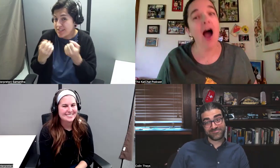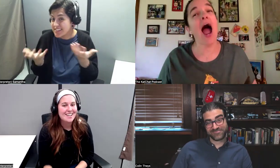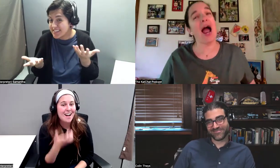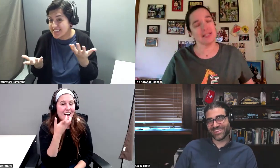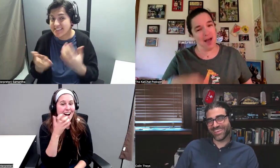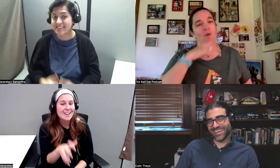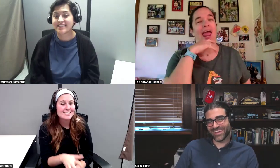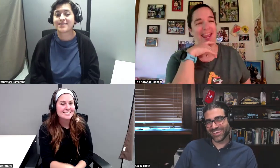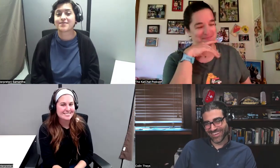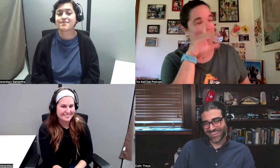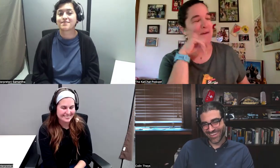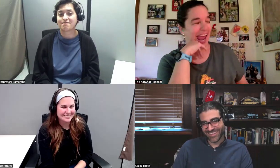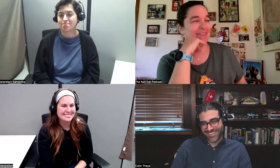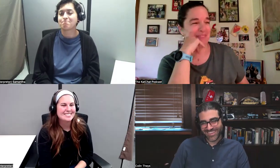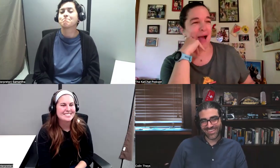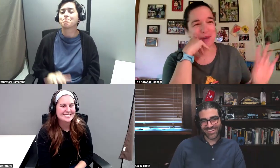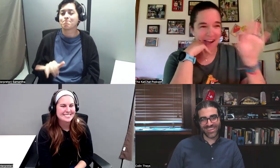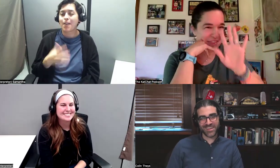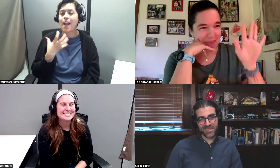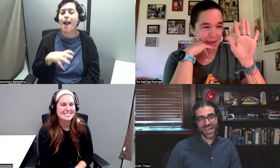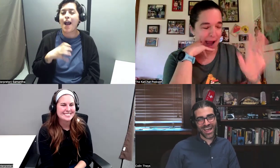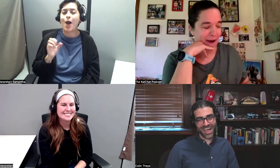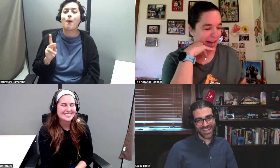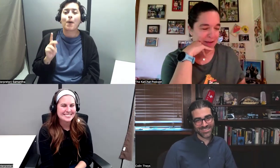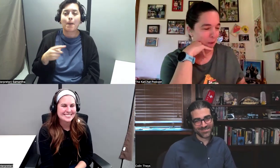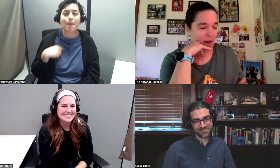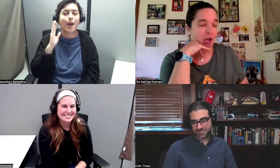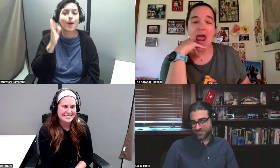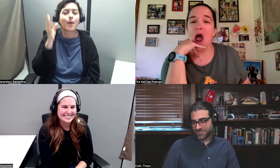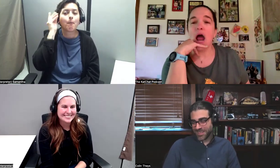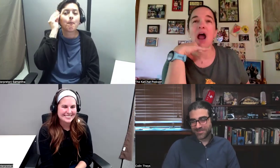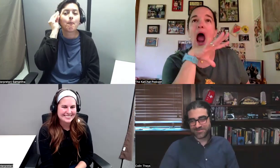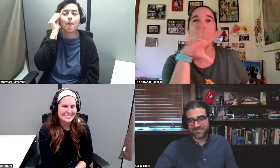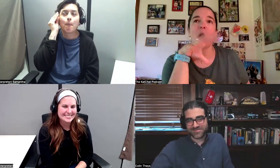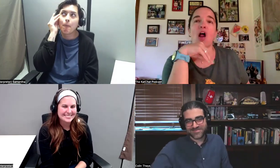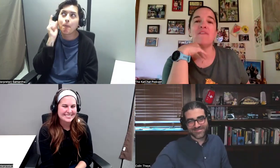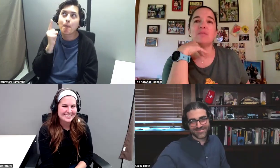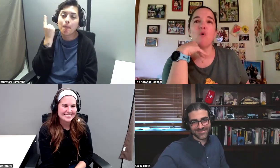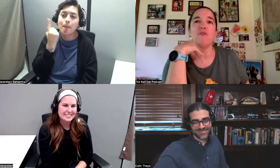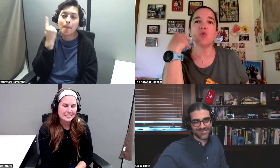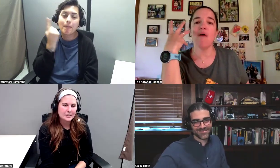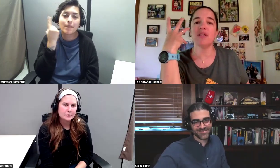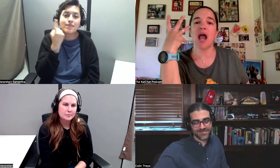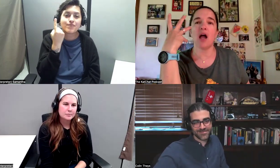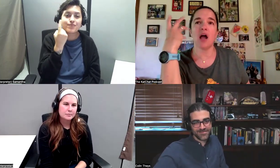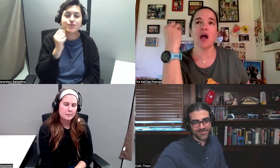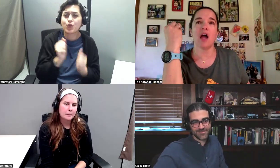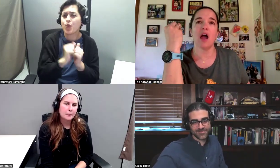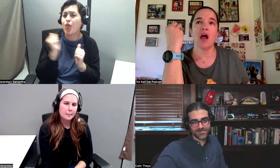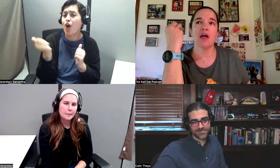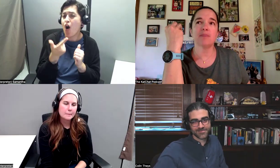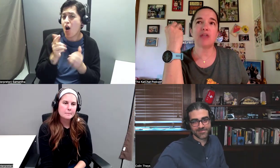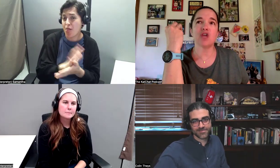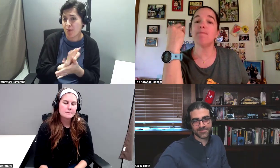Hot. Hot. Okay. I'm gonna have to think about Hot. it. Well, Yeah. out of all of the movie to have like